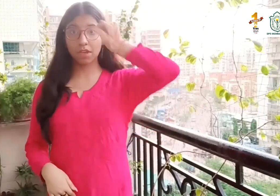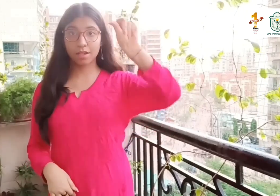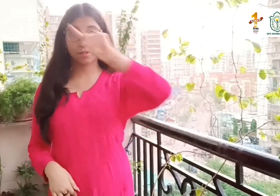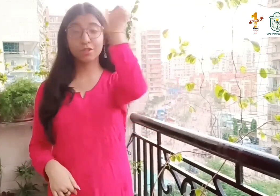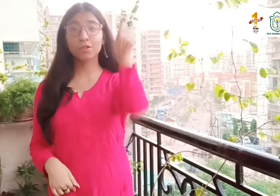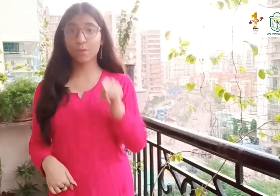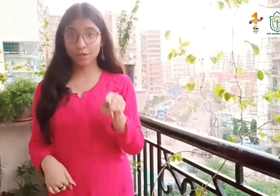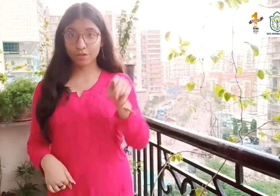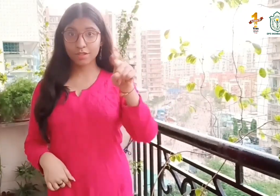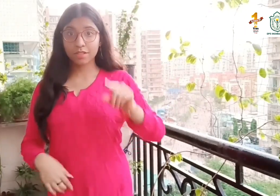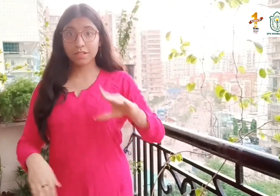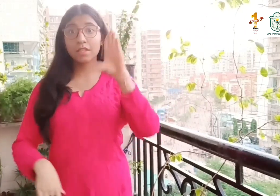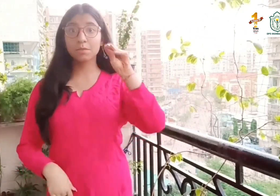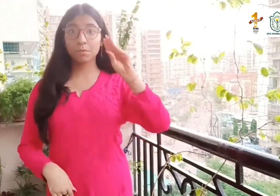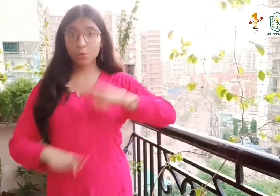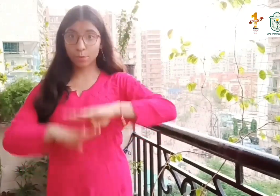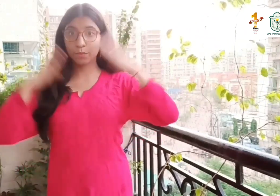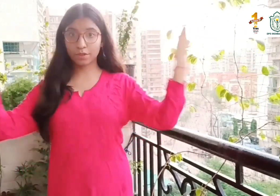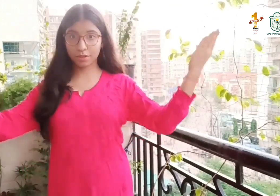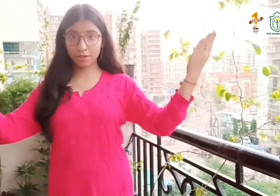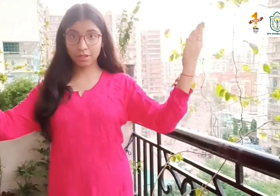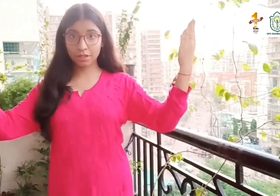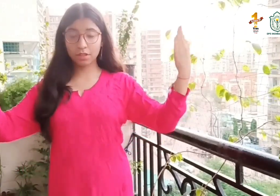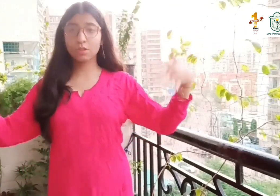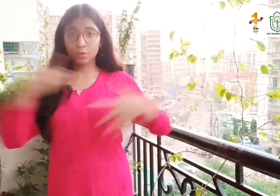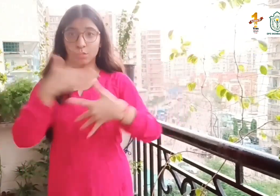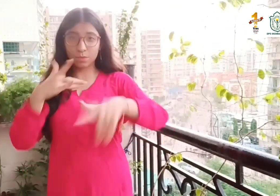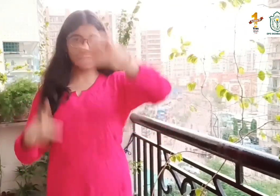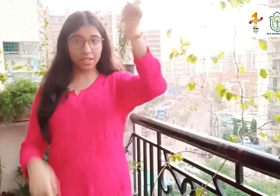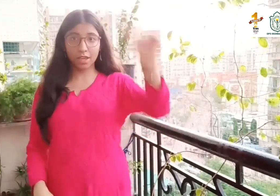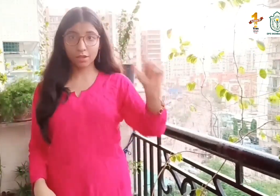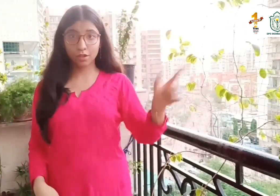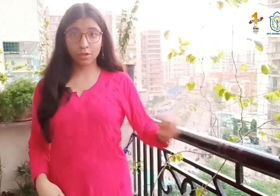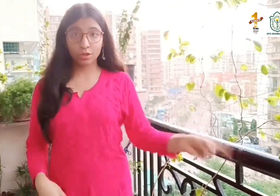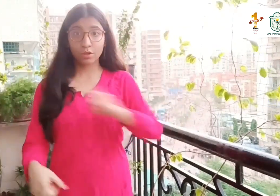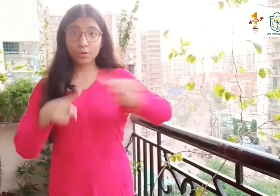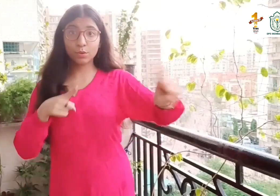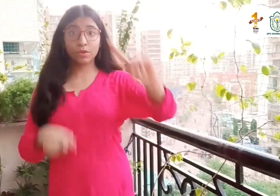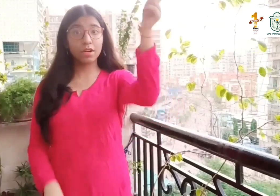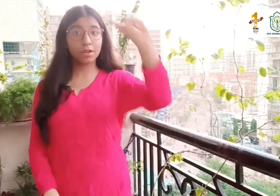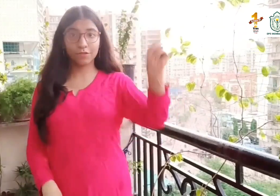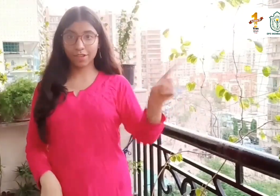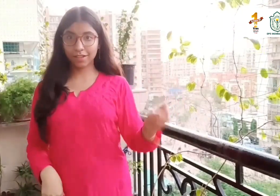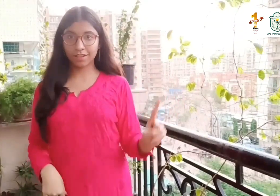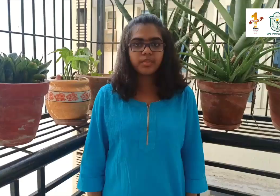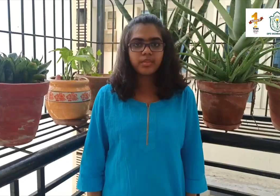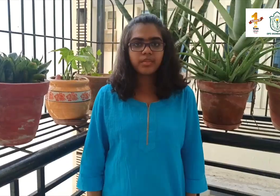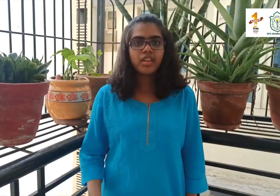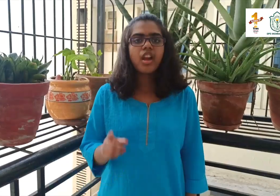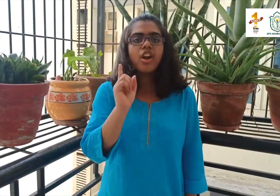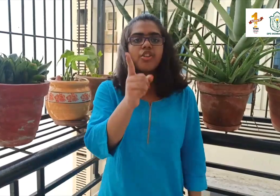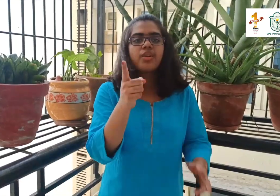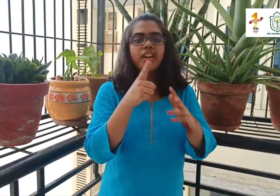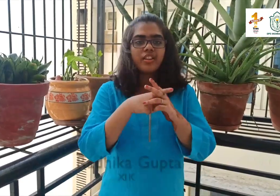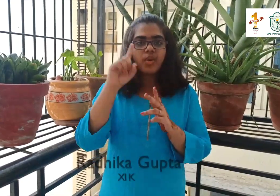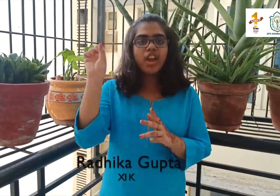simply ask us questions and be open don't be scared don't run away running away